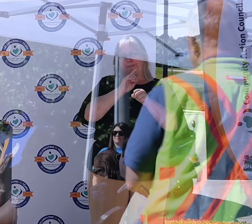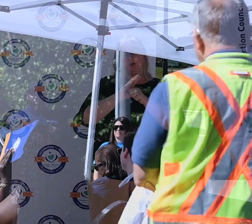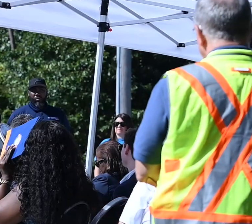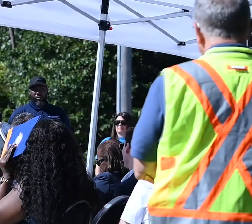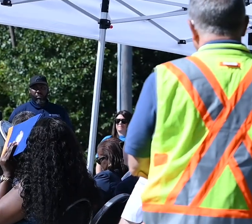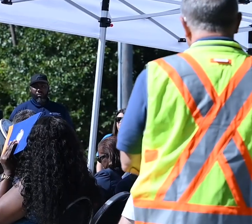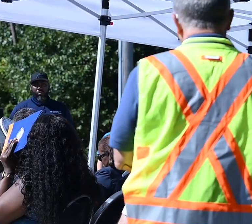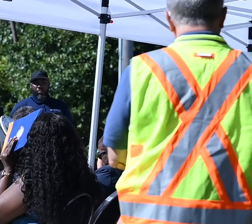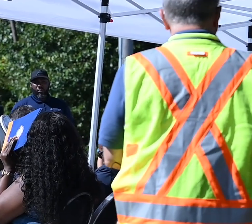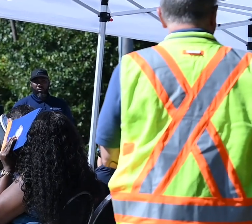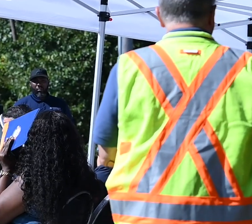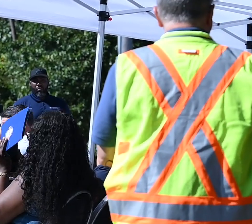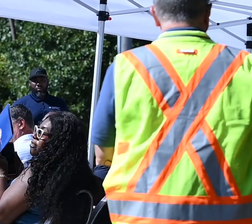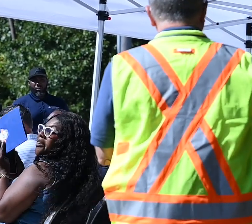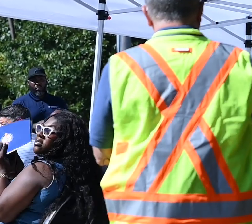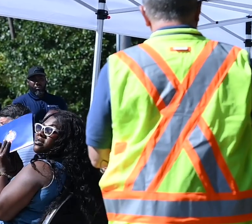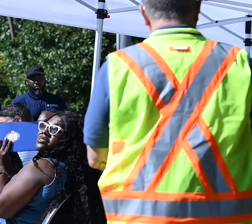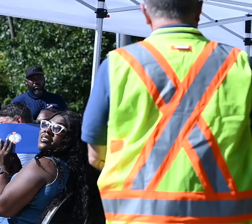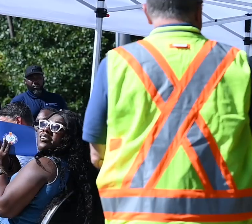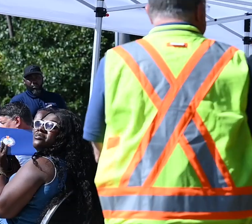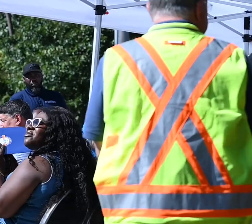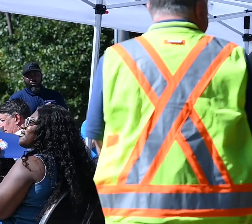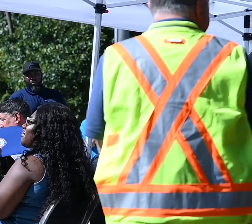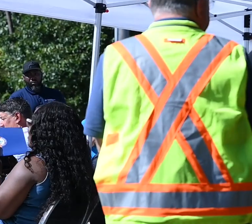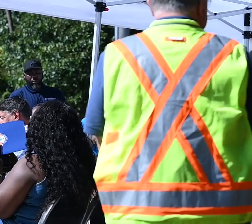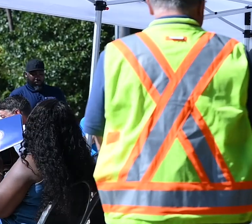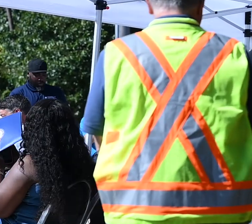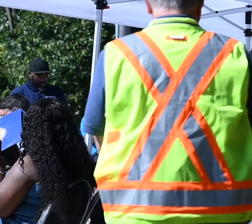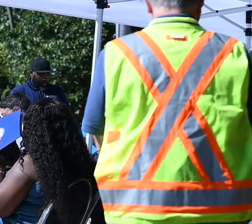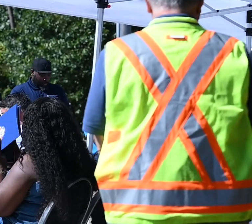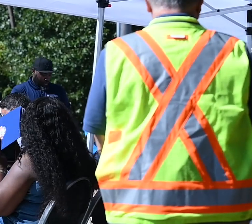very long time, Bill Howard, who is our treasurer.